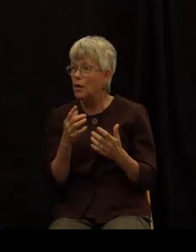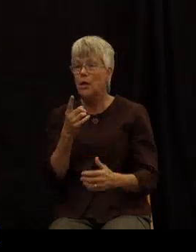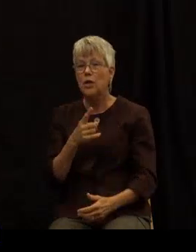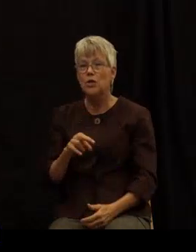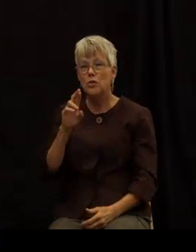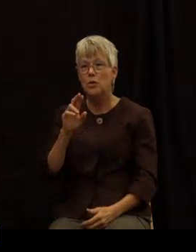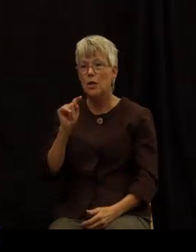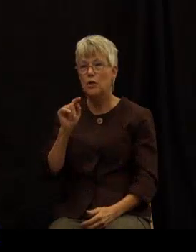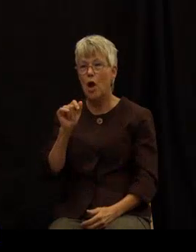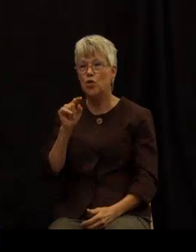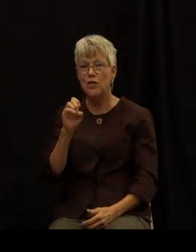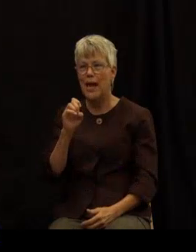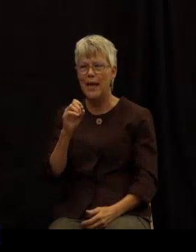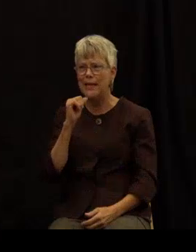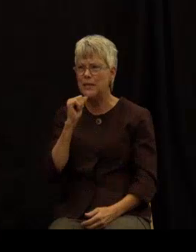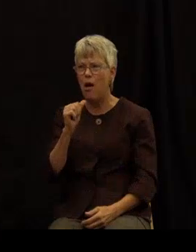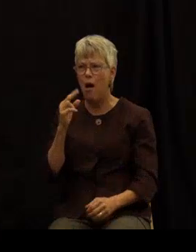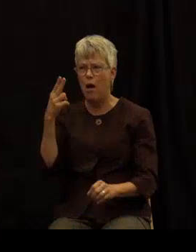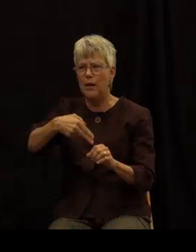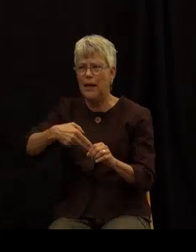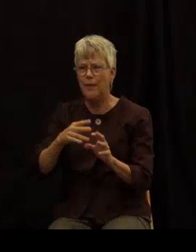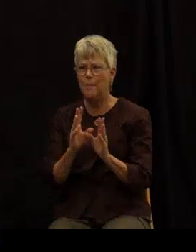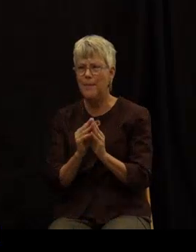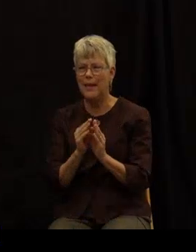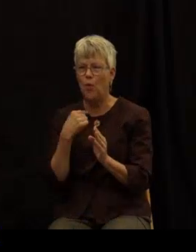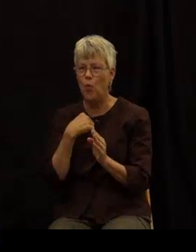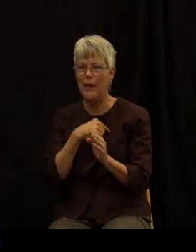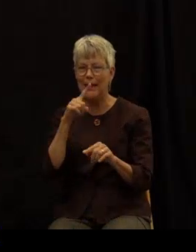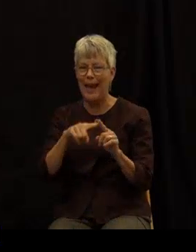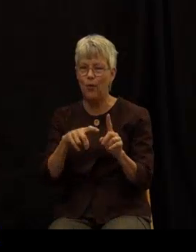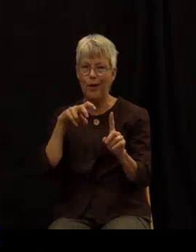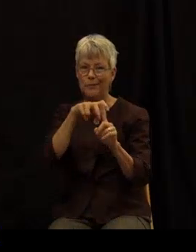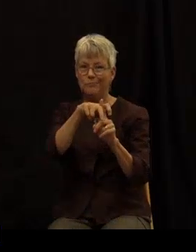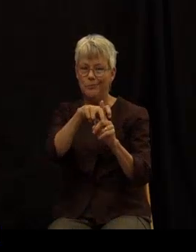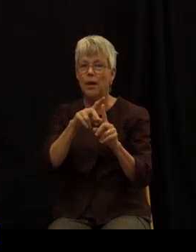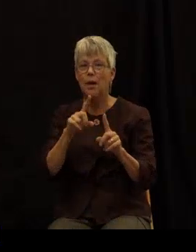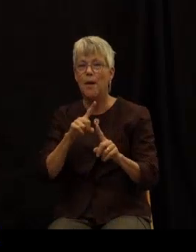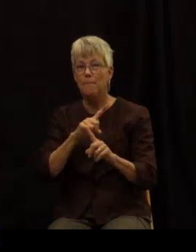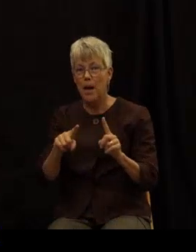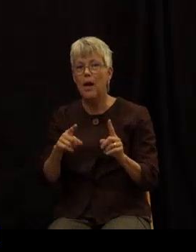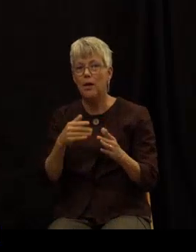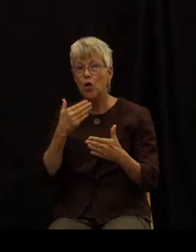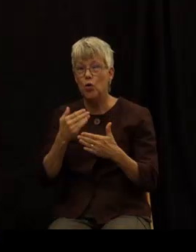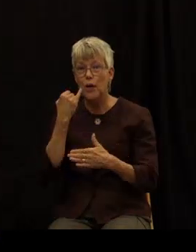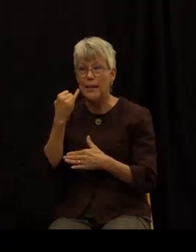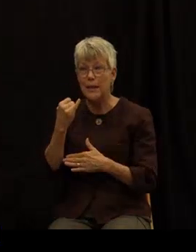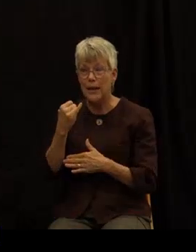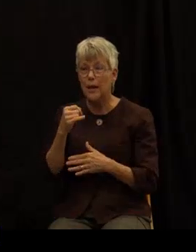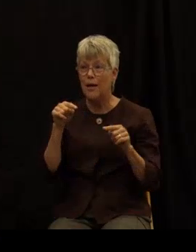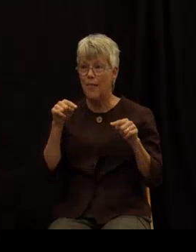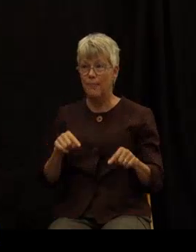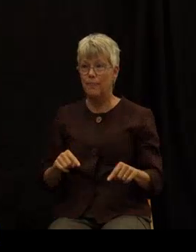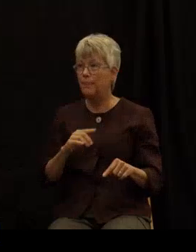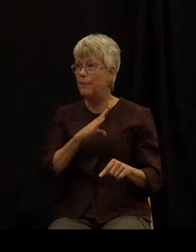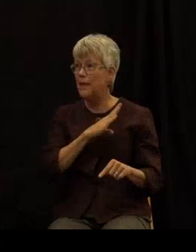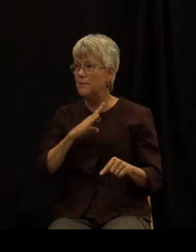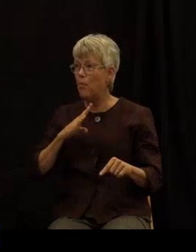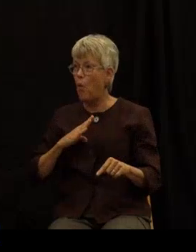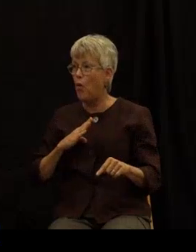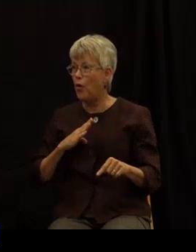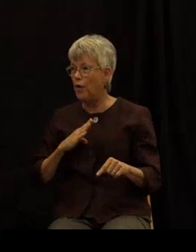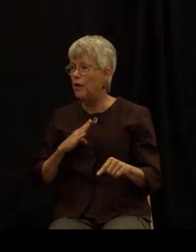not on the meeting and she I think it probably be a good idea for this board to maybe just informally through